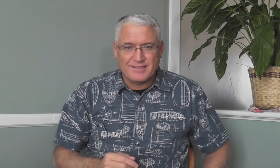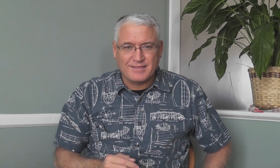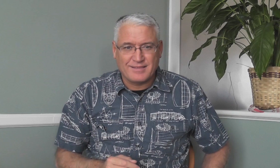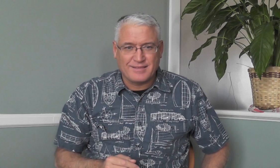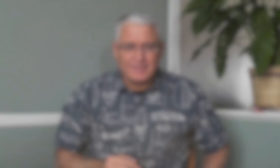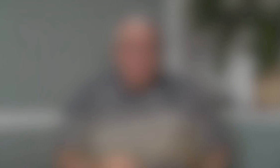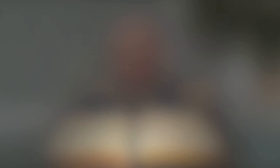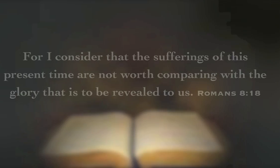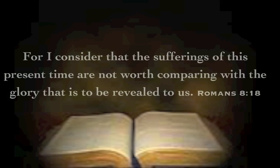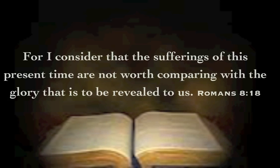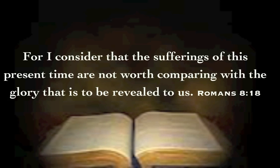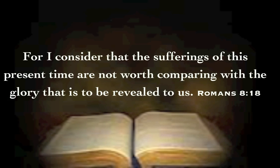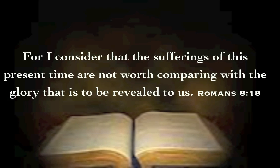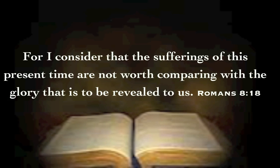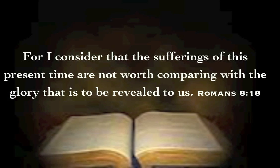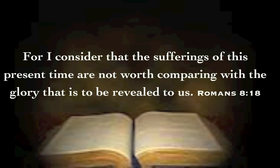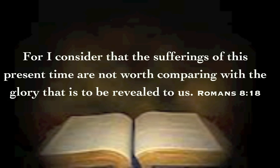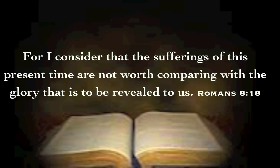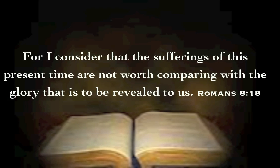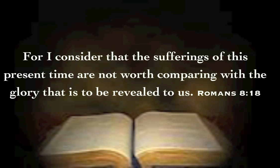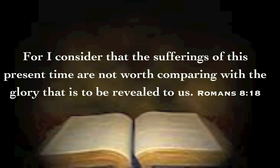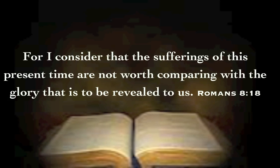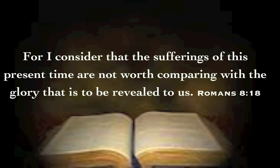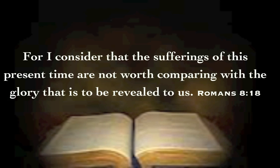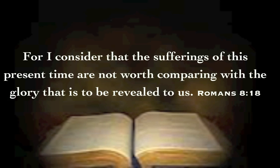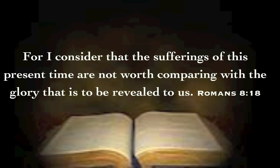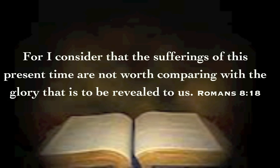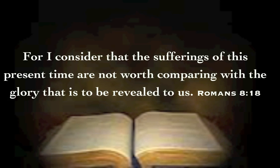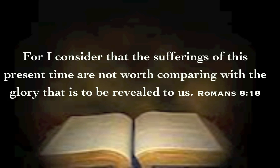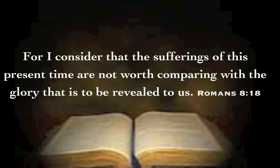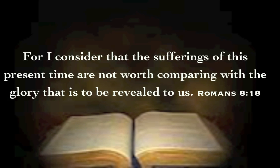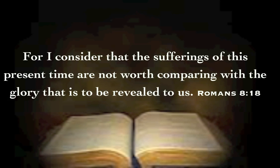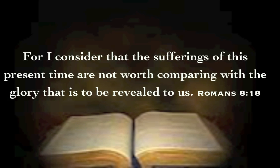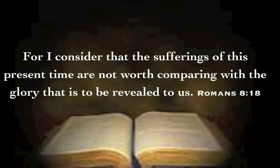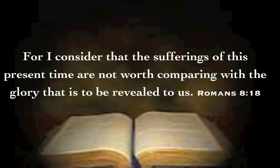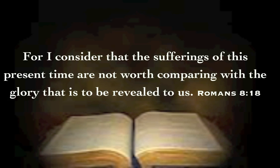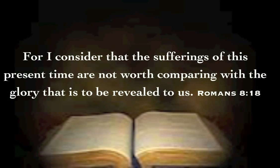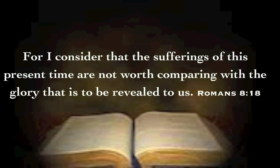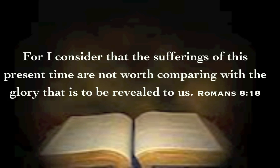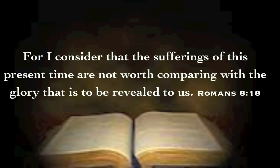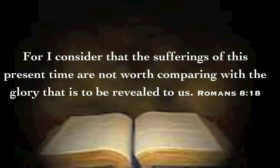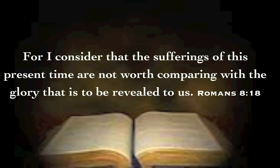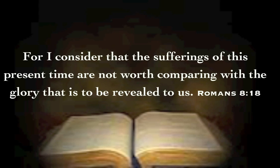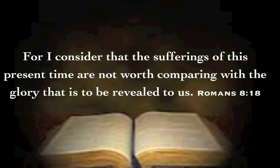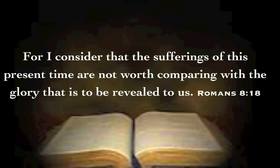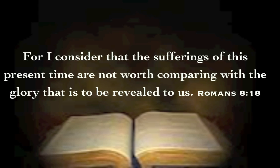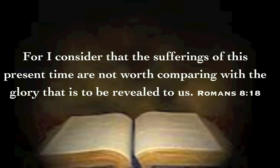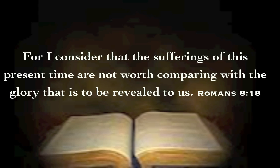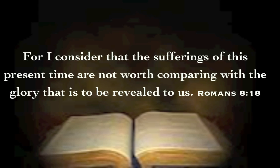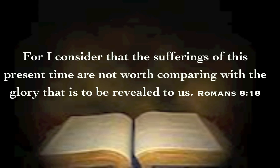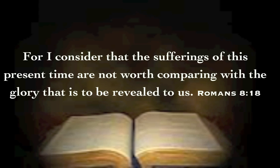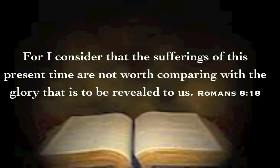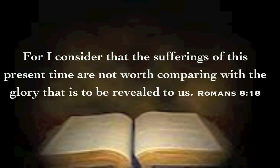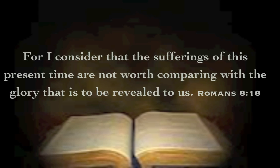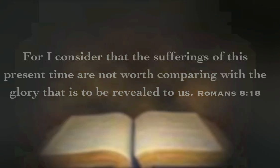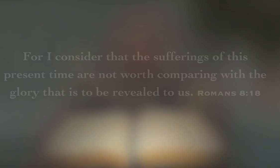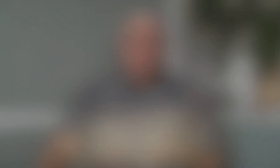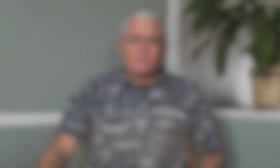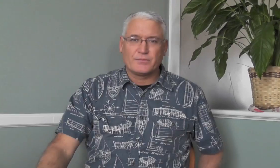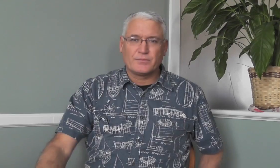nothing. For I consider that the sufferings of this present time are not worth comparing with the glory that is to be revealed to